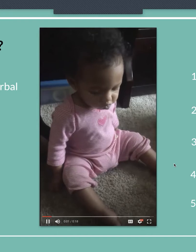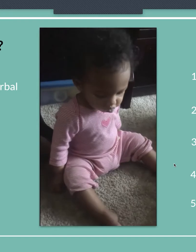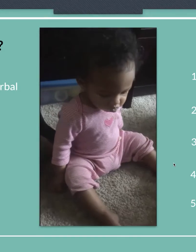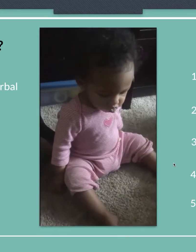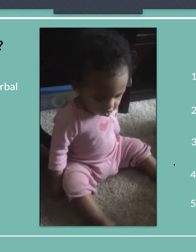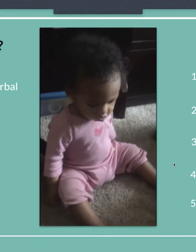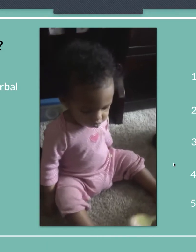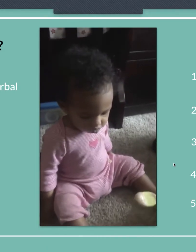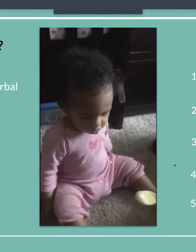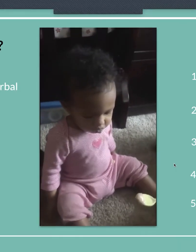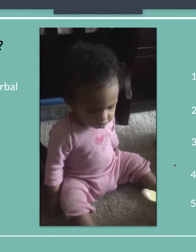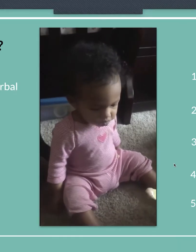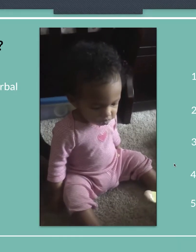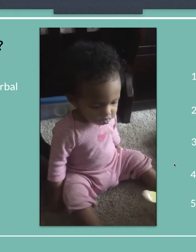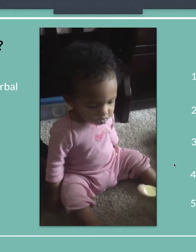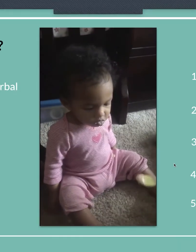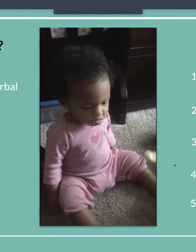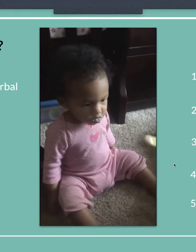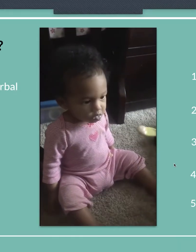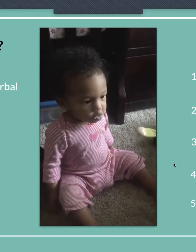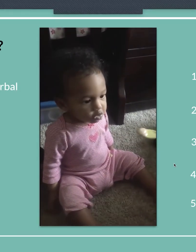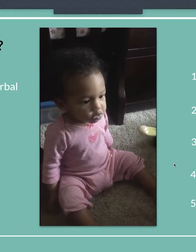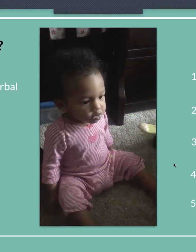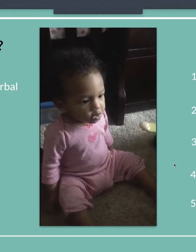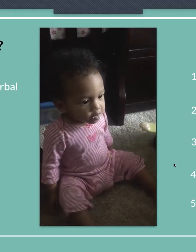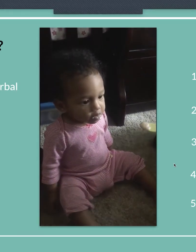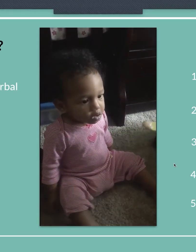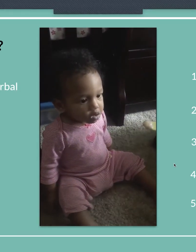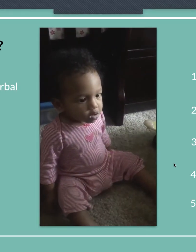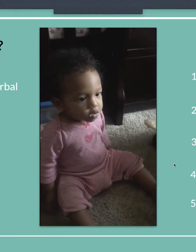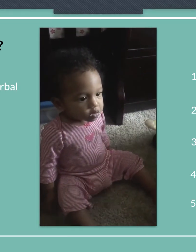Nayeli, would you like some more? Would you like some more?